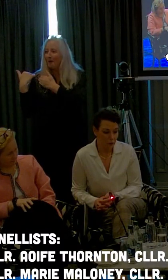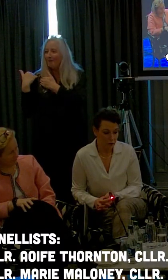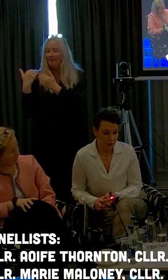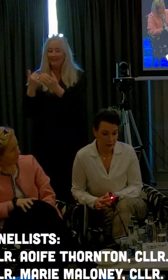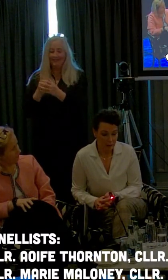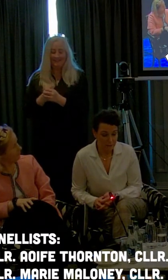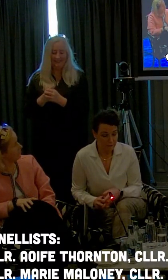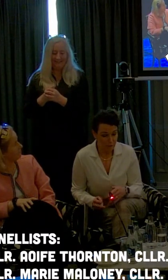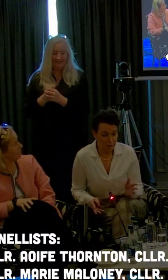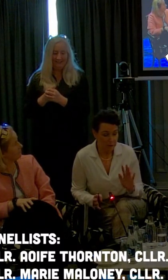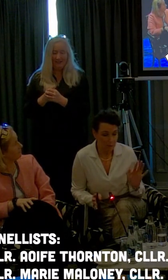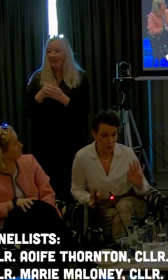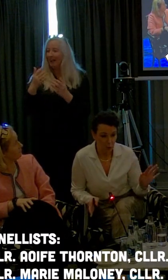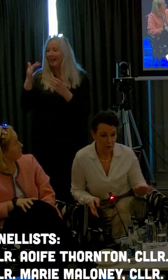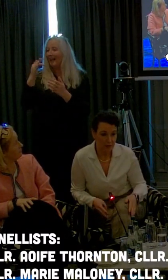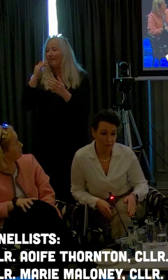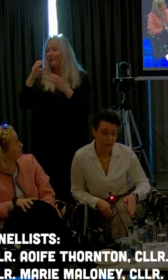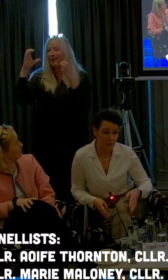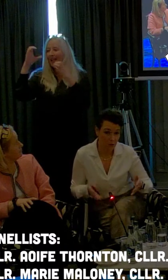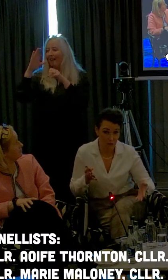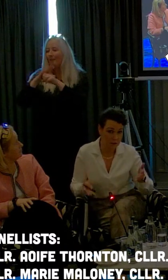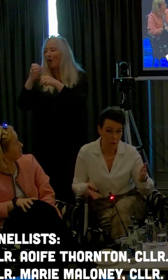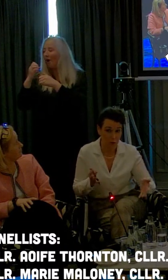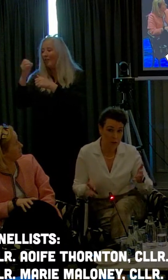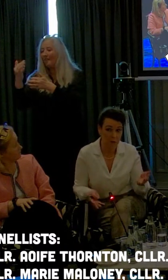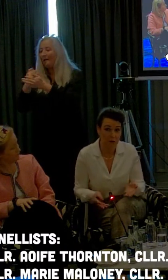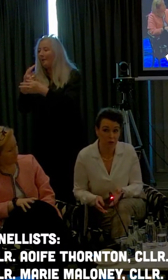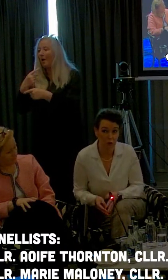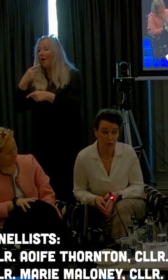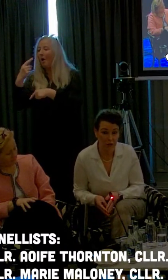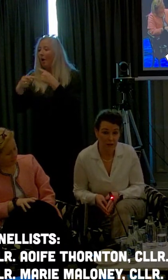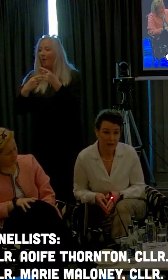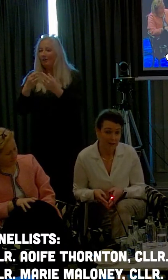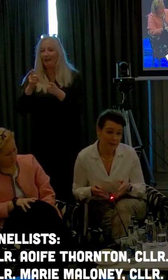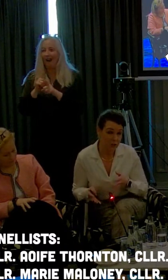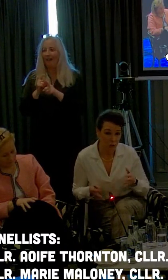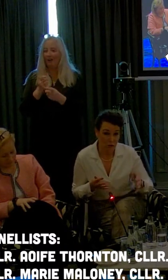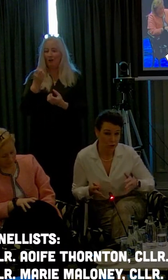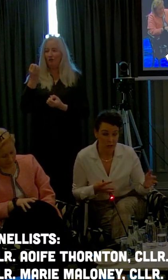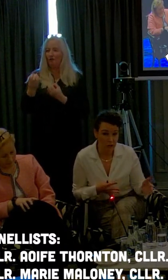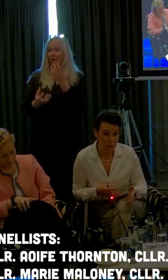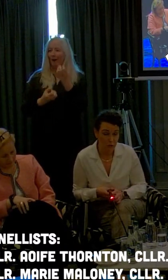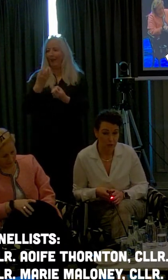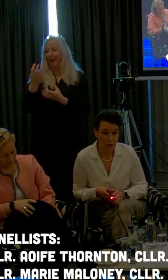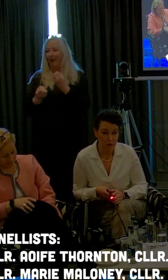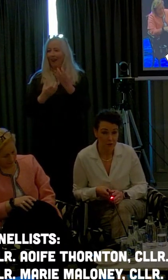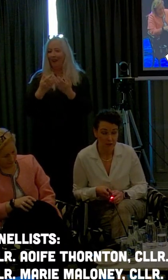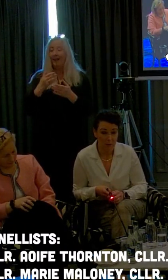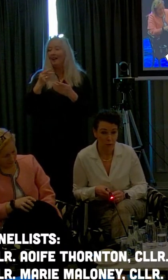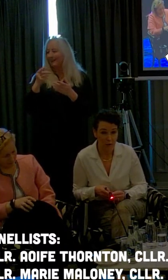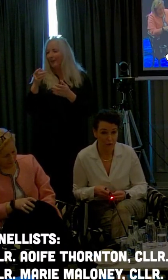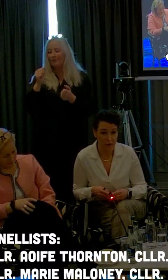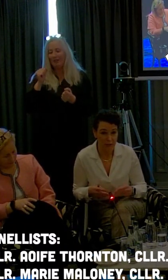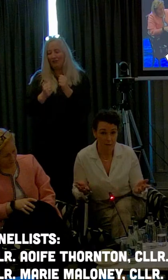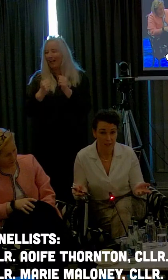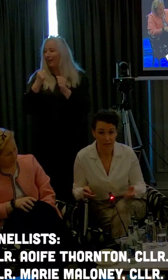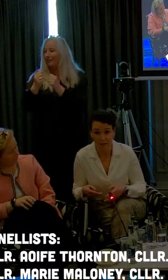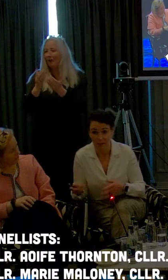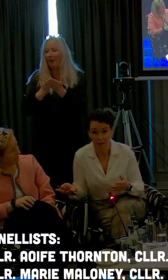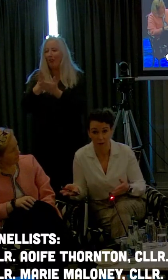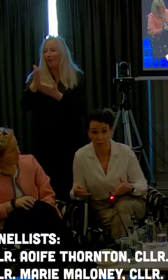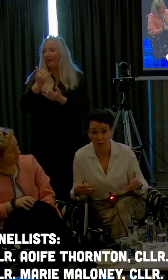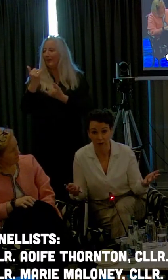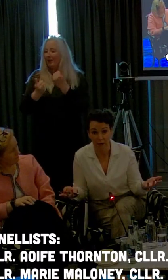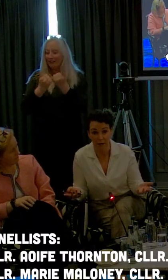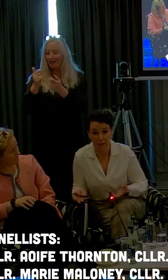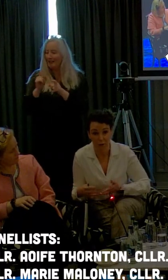for another family member or whatever, there's always going to be a bit of a juggle, and the juggle changes over the years, and I'm no different to anybody else